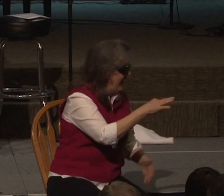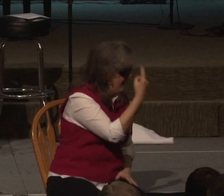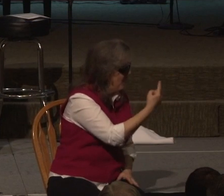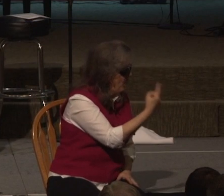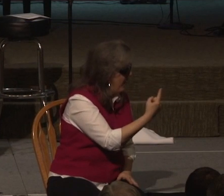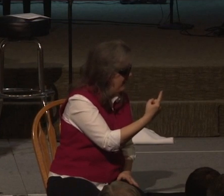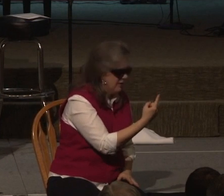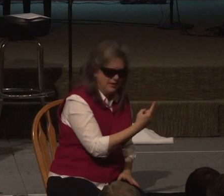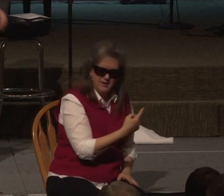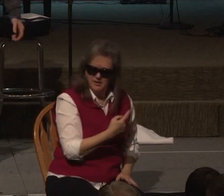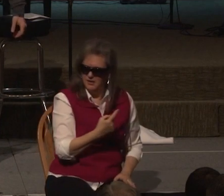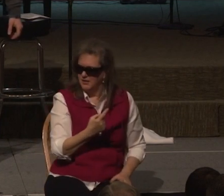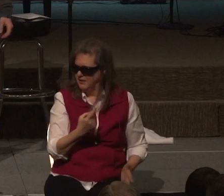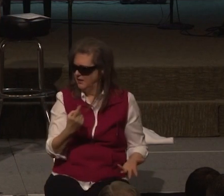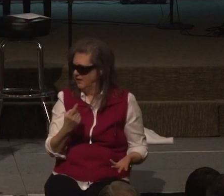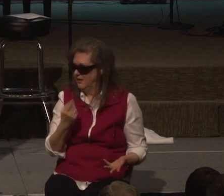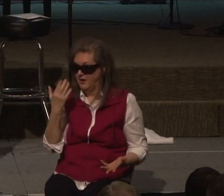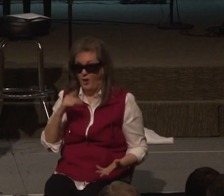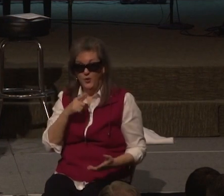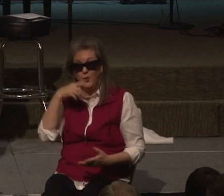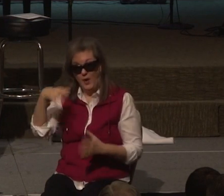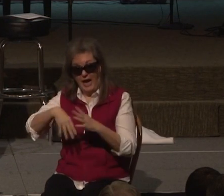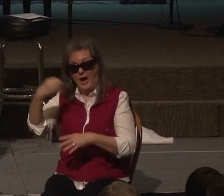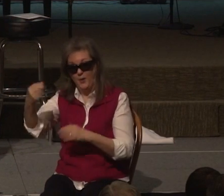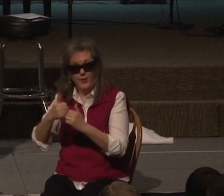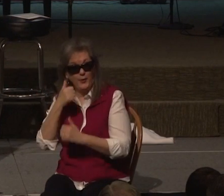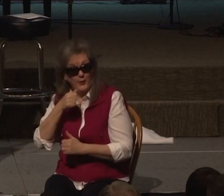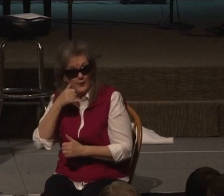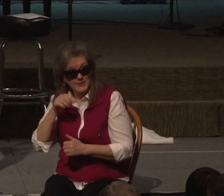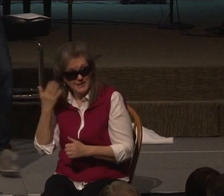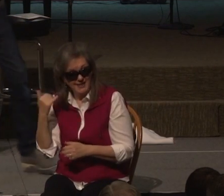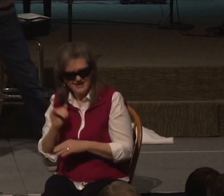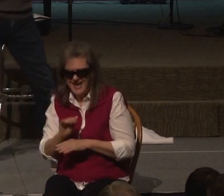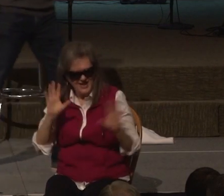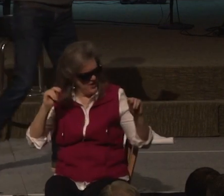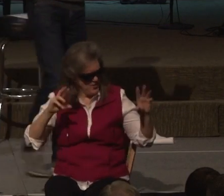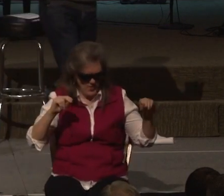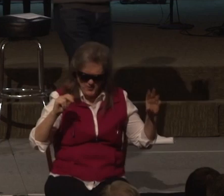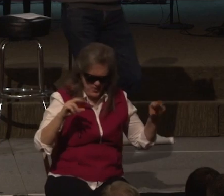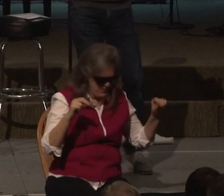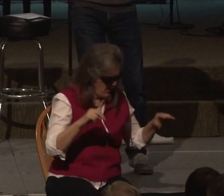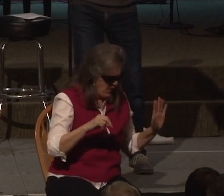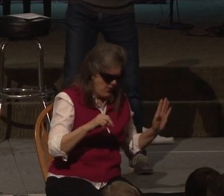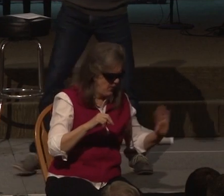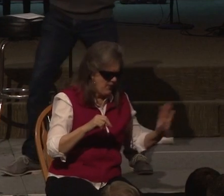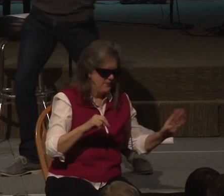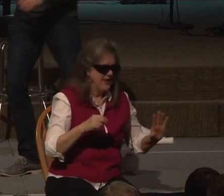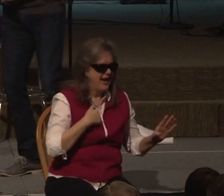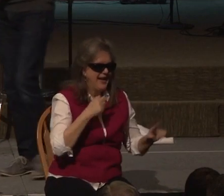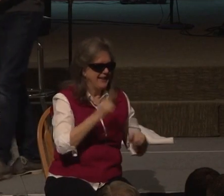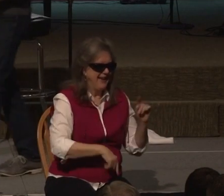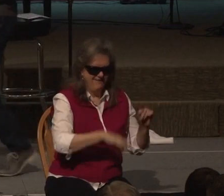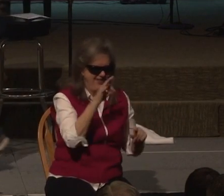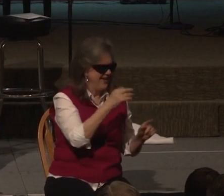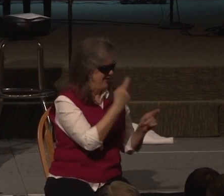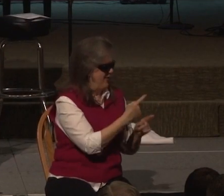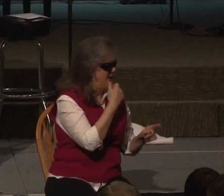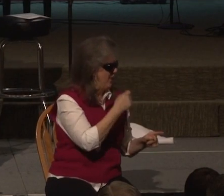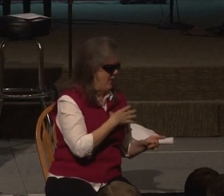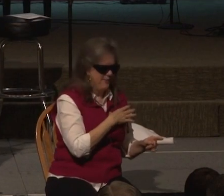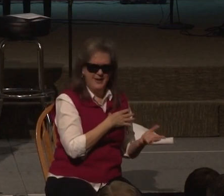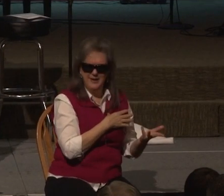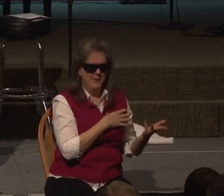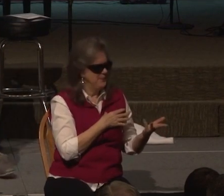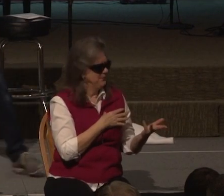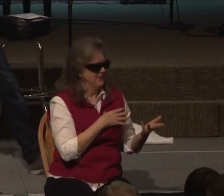Oh, so you were at a girl's house last night. No, I I can't find the right woman. I mean, God would have